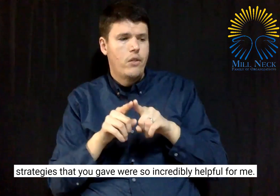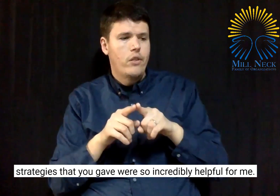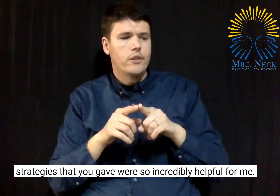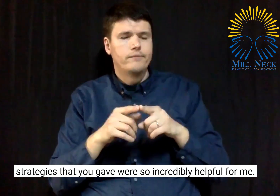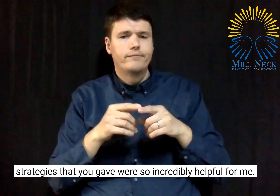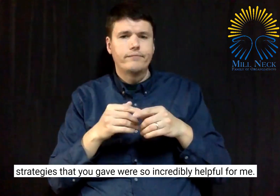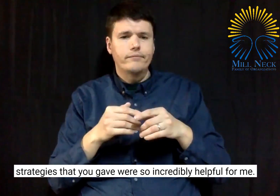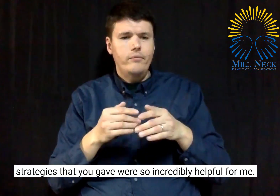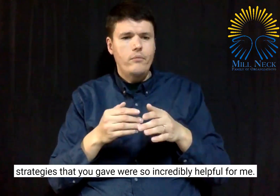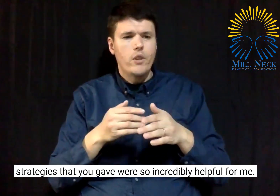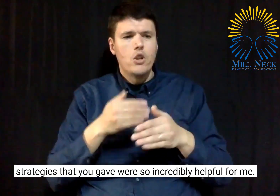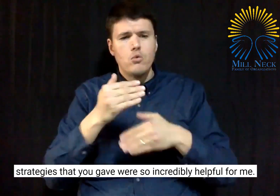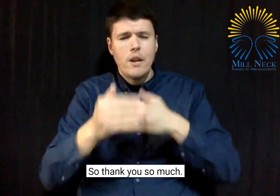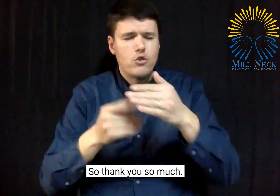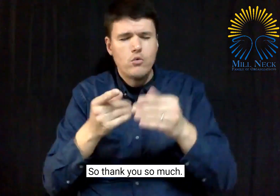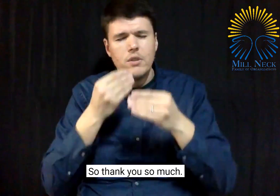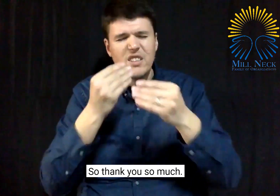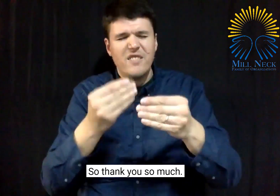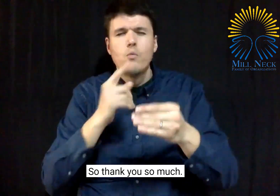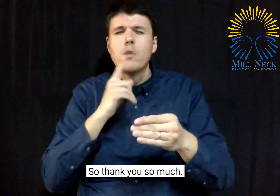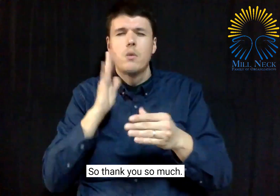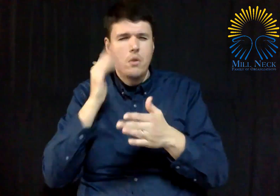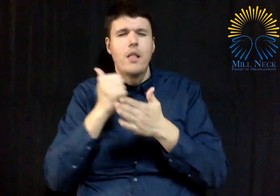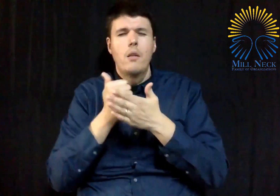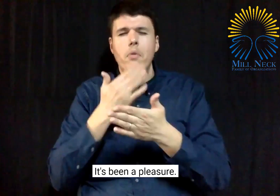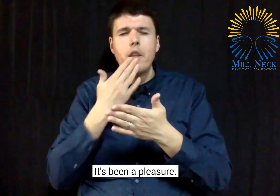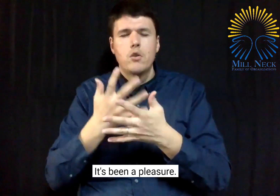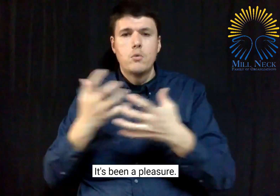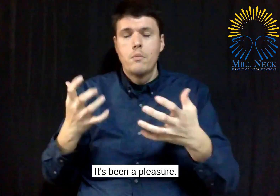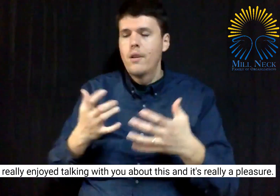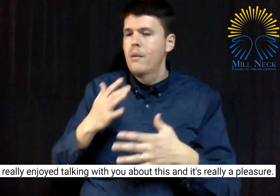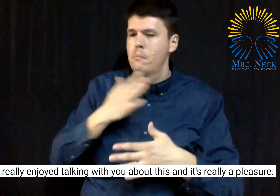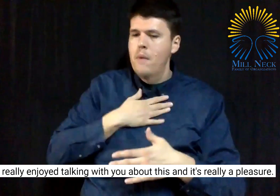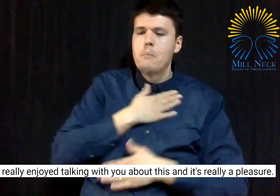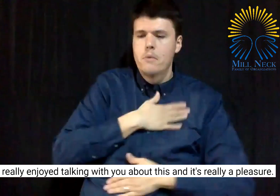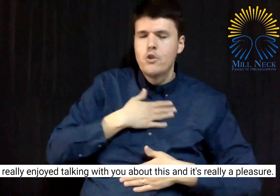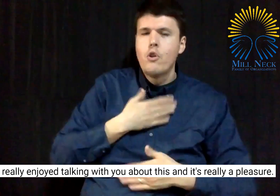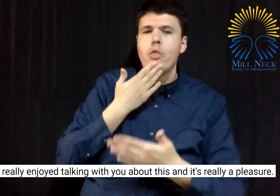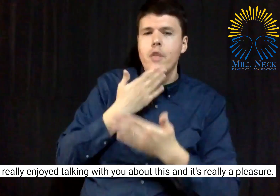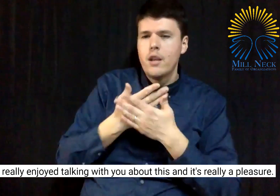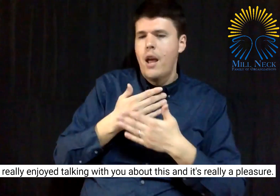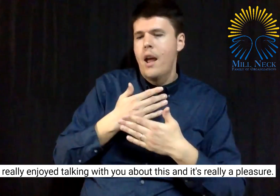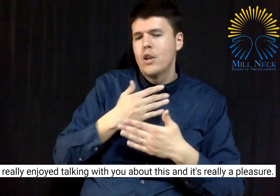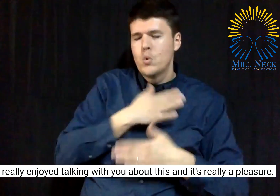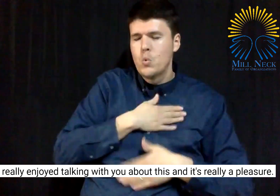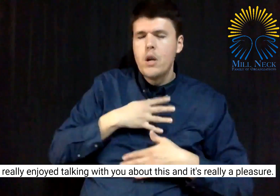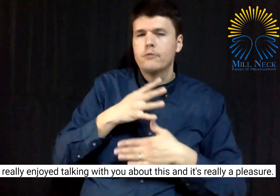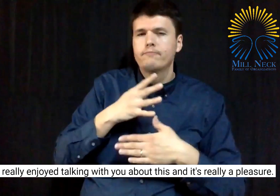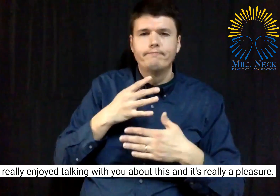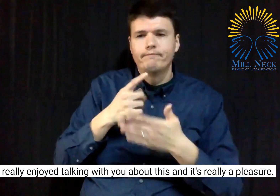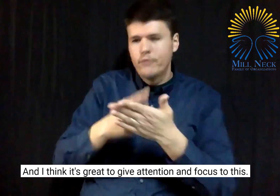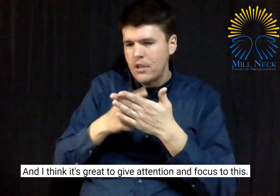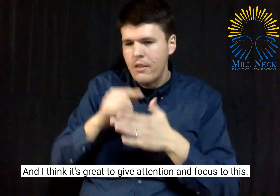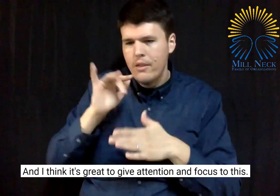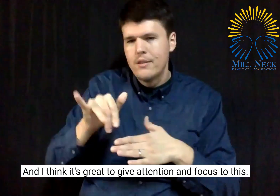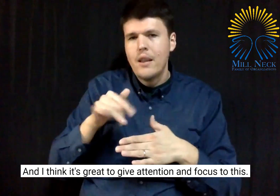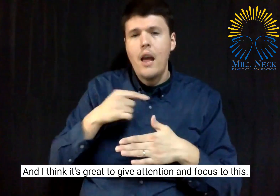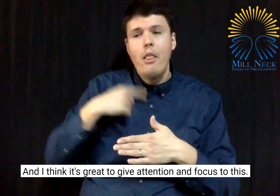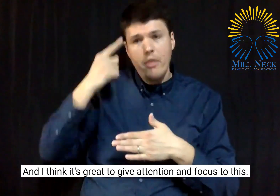so incredibly helpful for me. So thank you so much. It's been a pleasure. I really enjoyed talking with you about this, and it's really a pleasure. And I think it's great to give attention